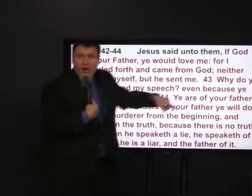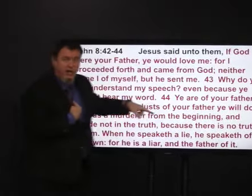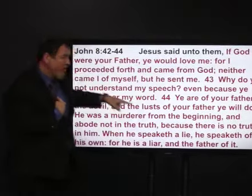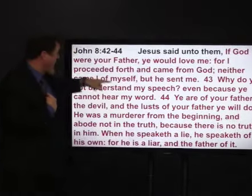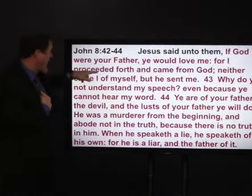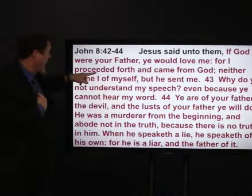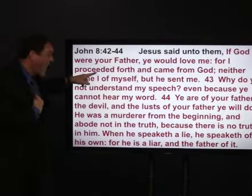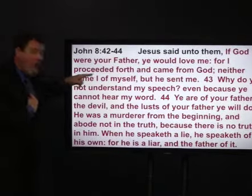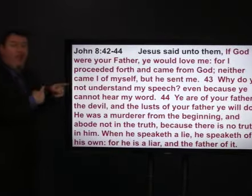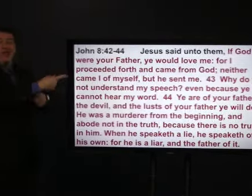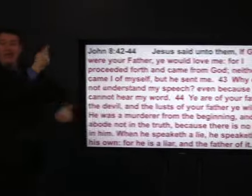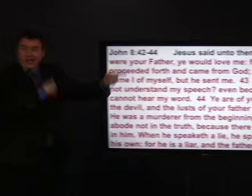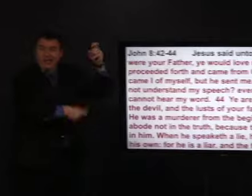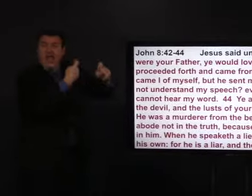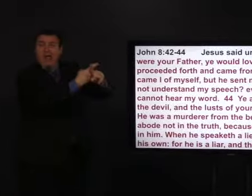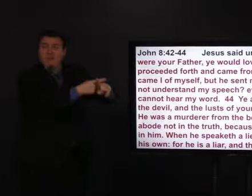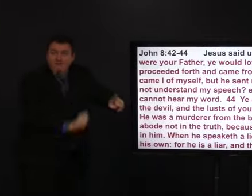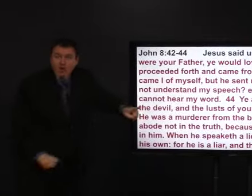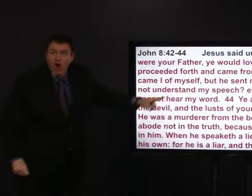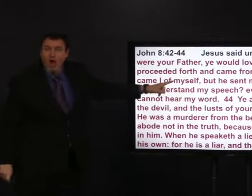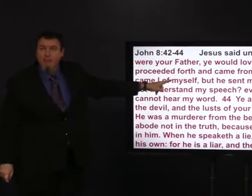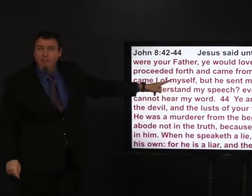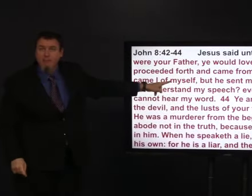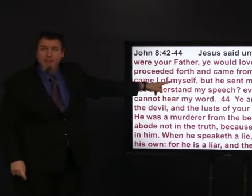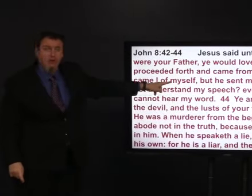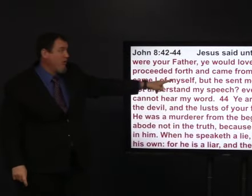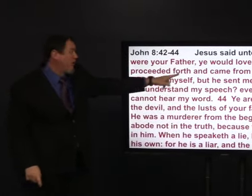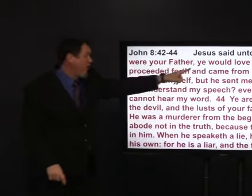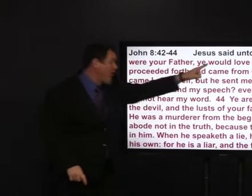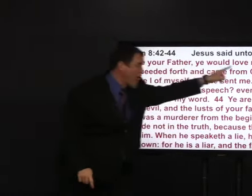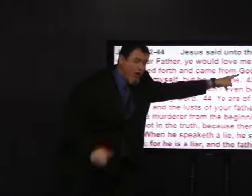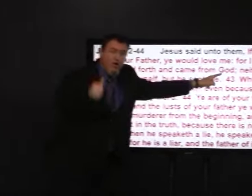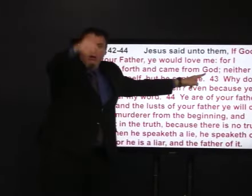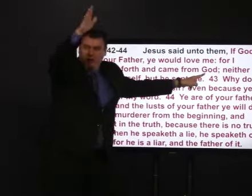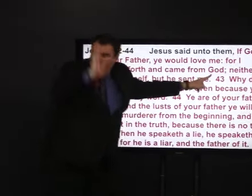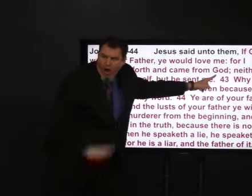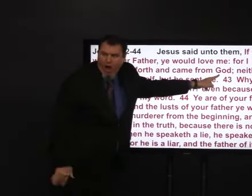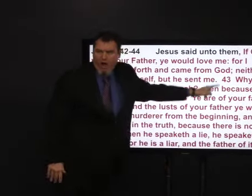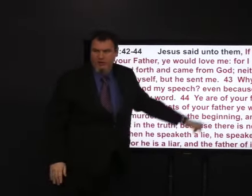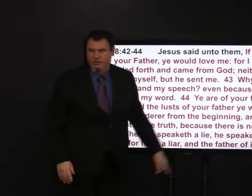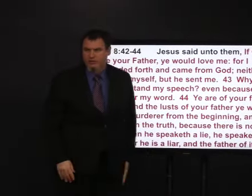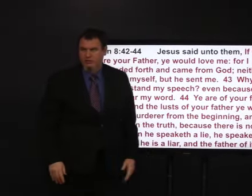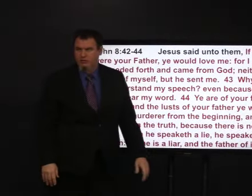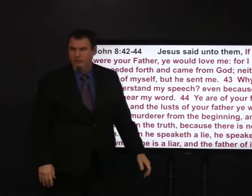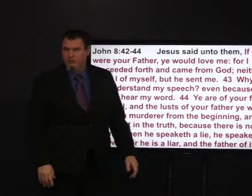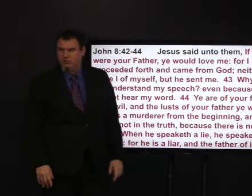I proceeded forth and came from God.